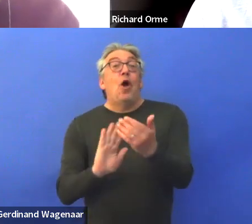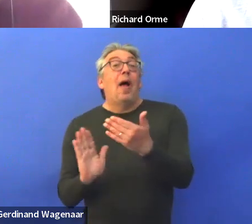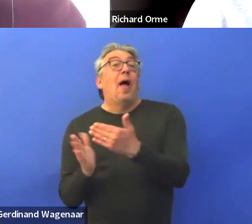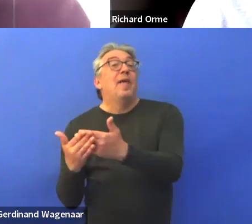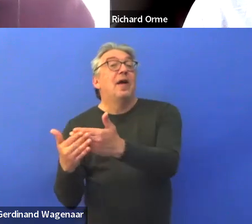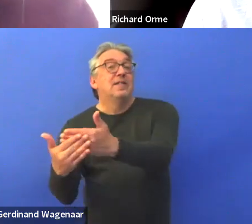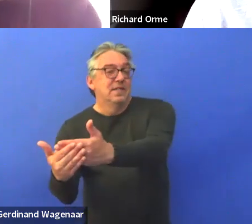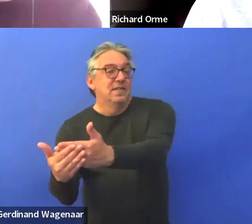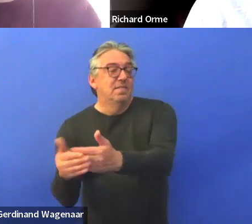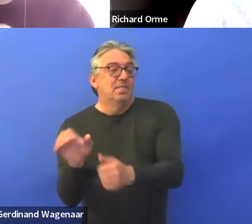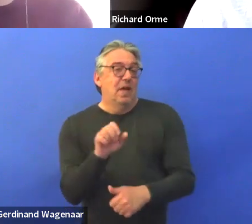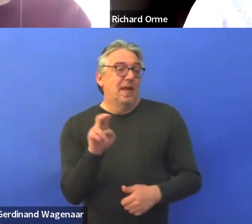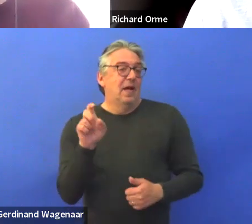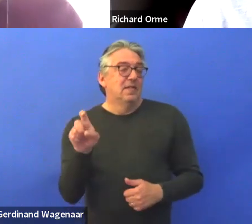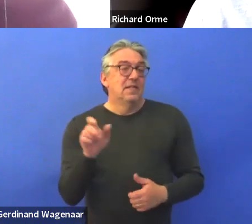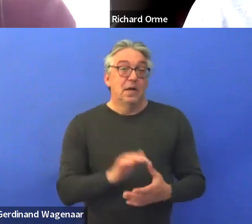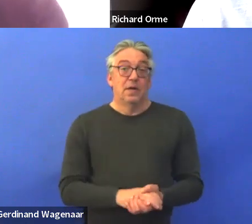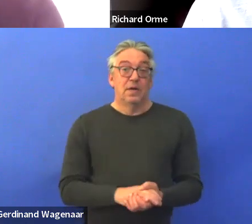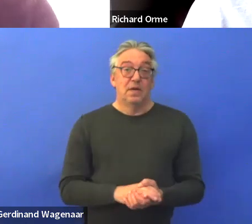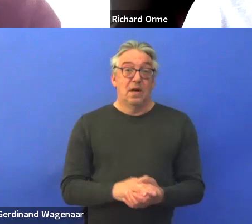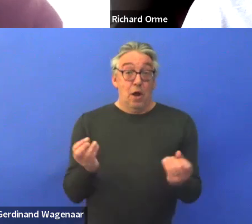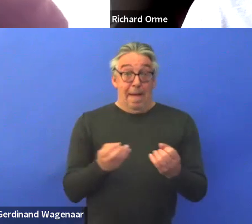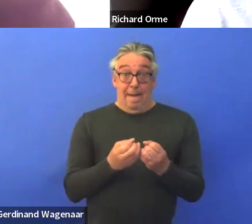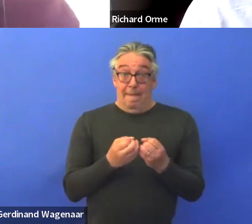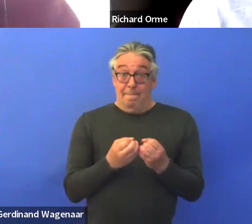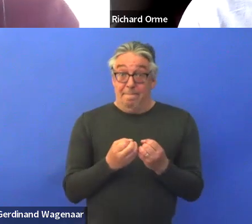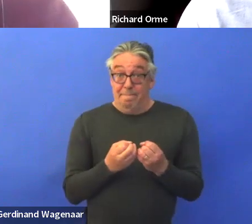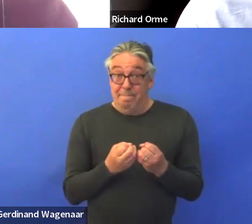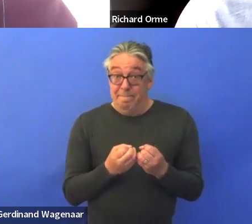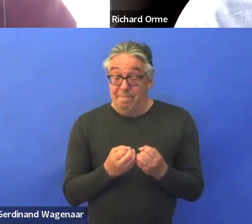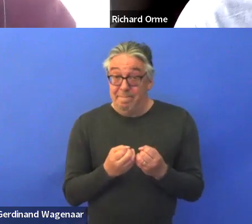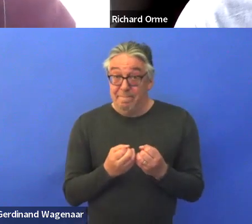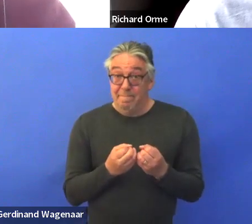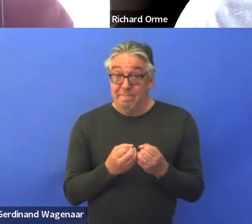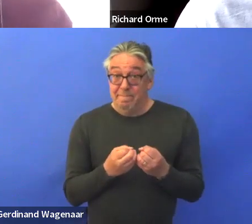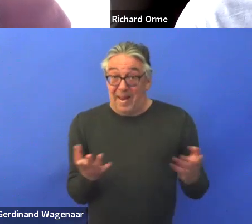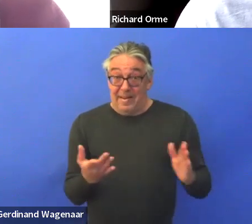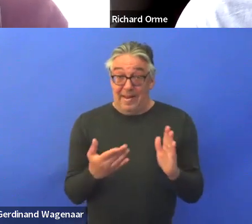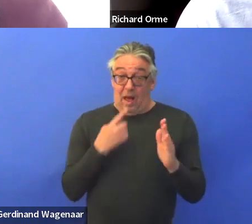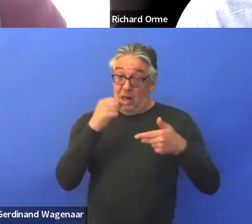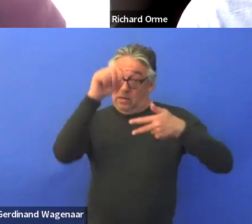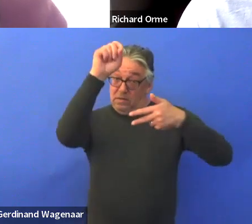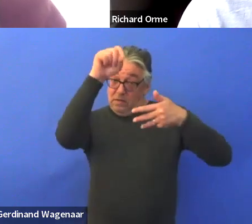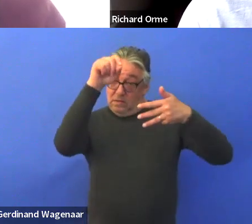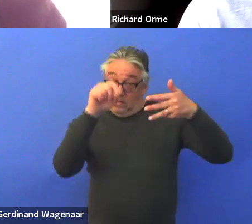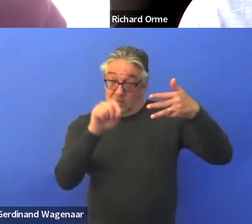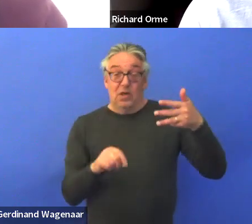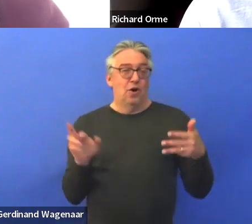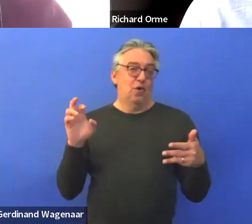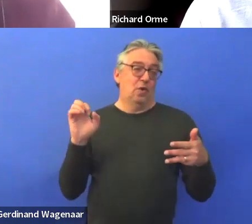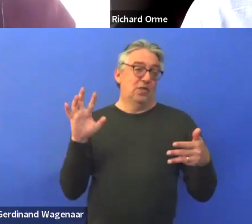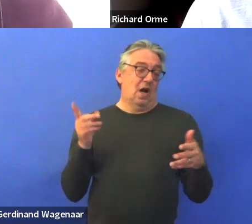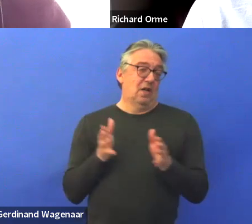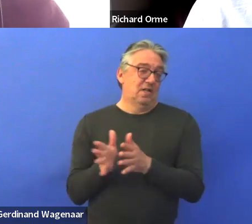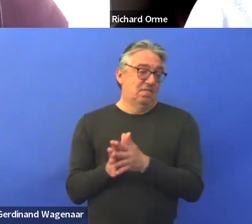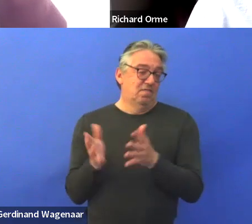the requirements are the ones that Richard was mentioning during this first part. The fact that the